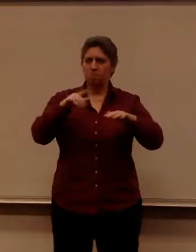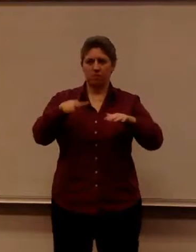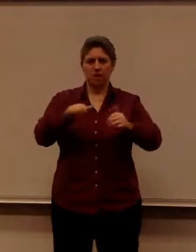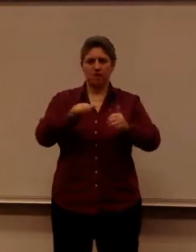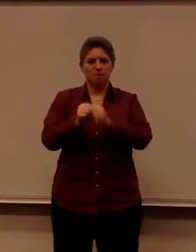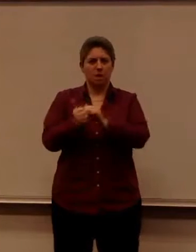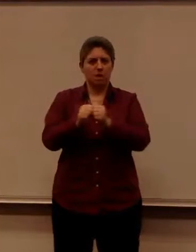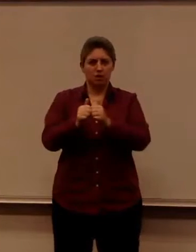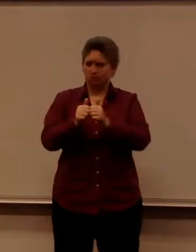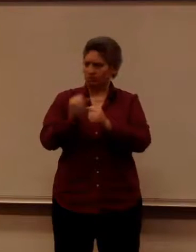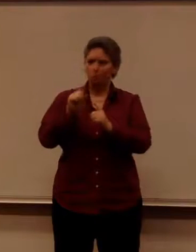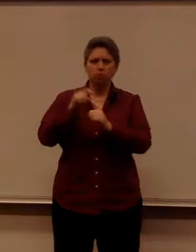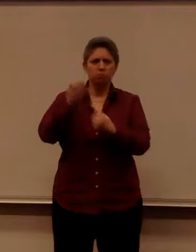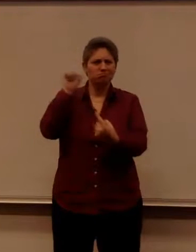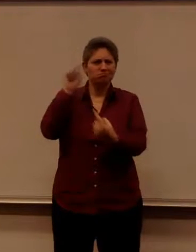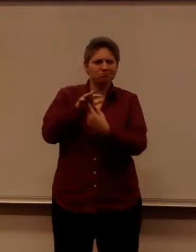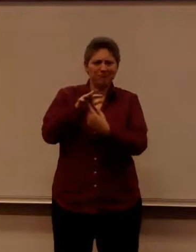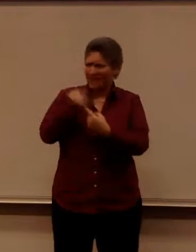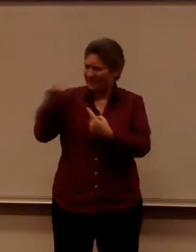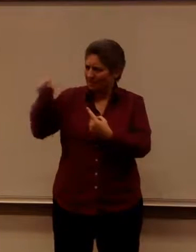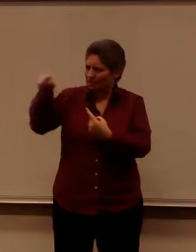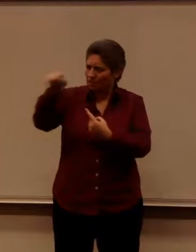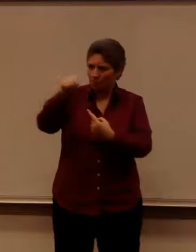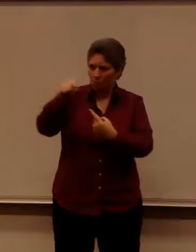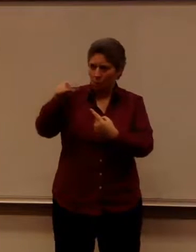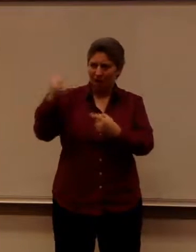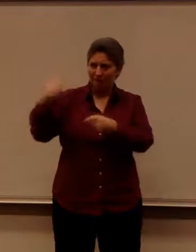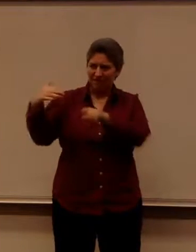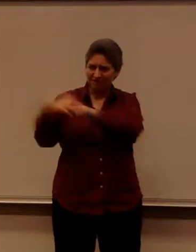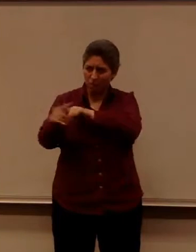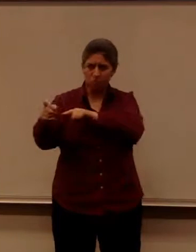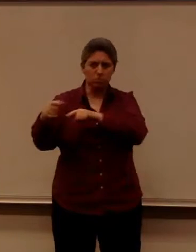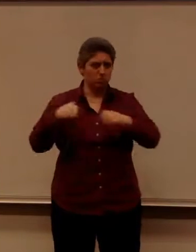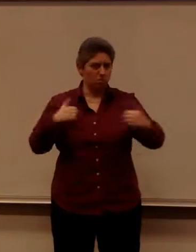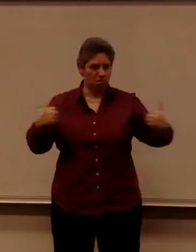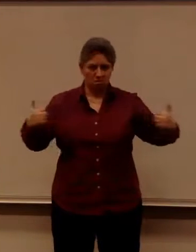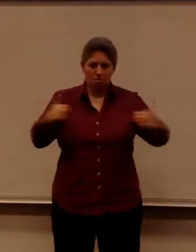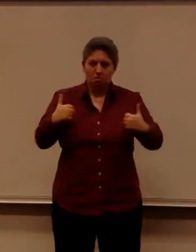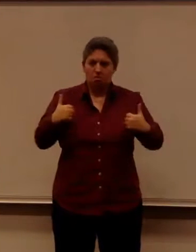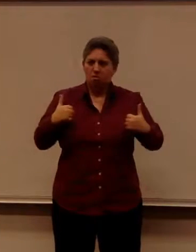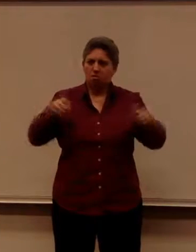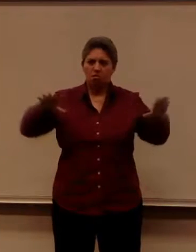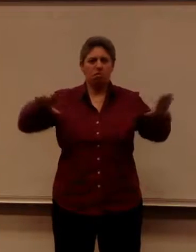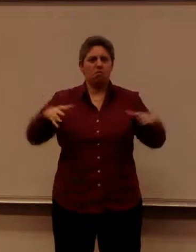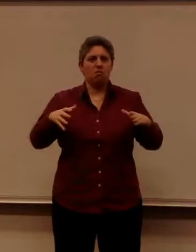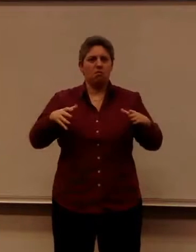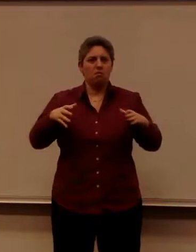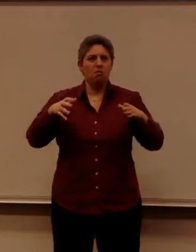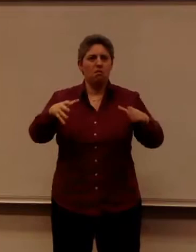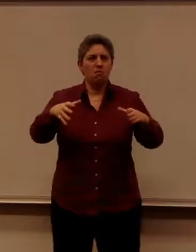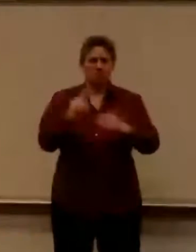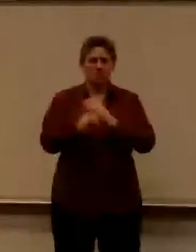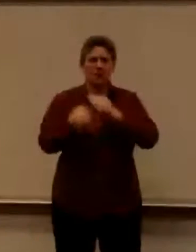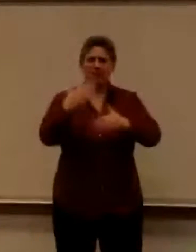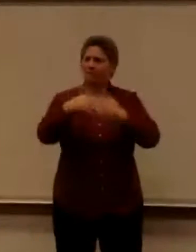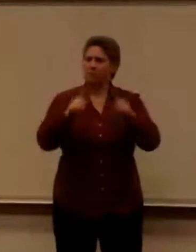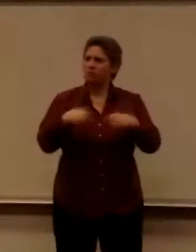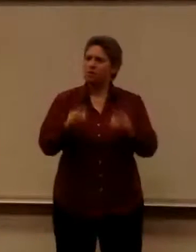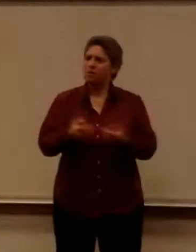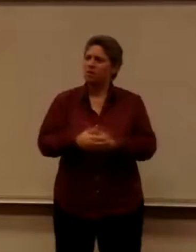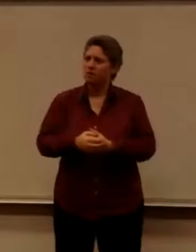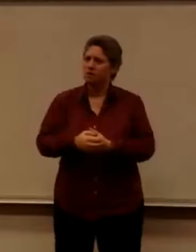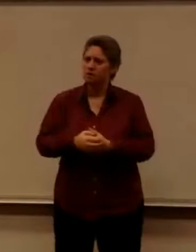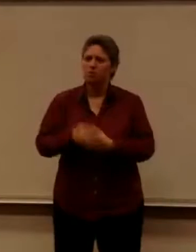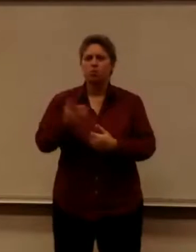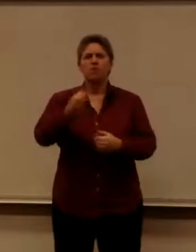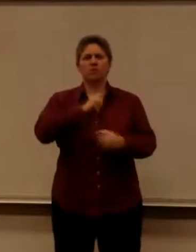the implementation of the Act. So partnerships have been key with other people who may be able to influence, and having that support to